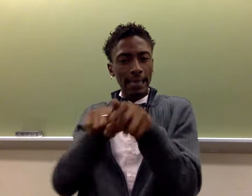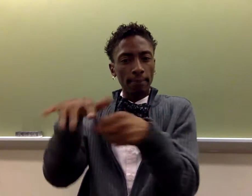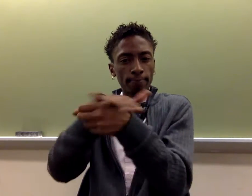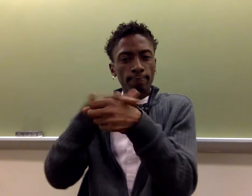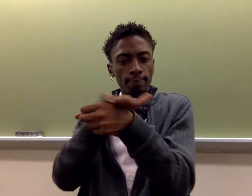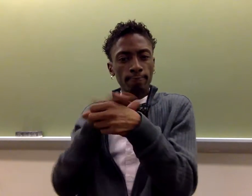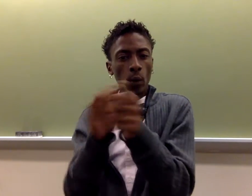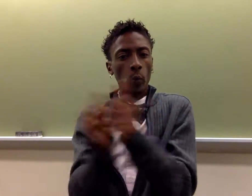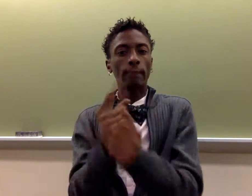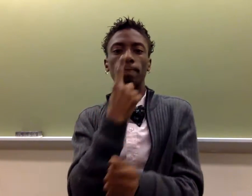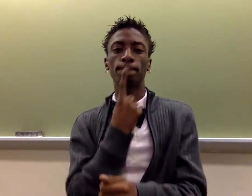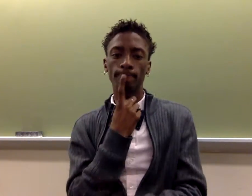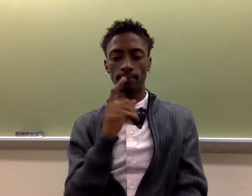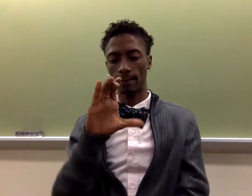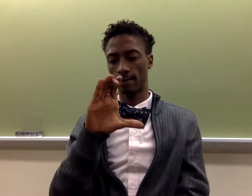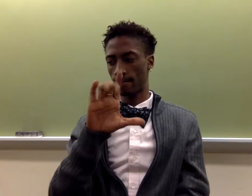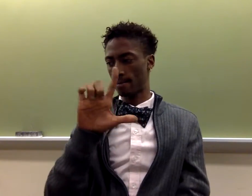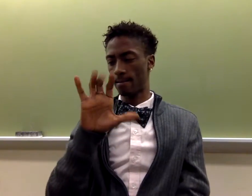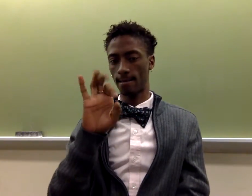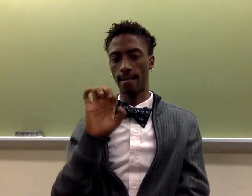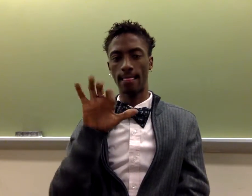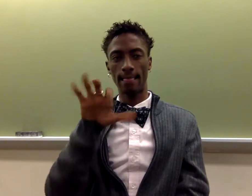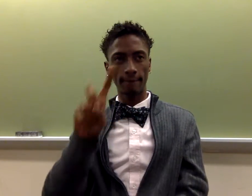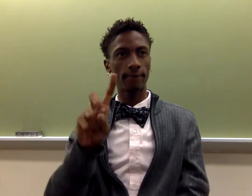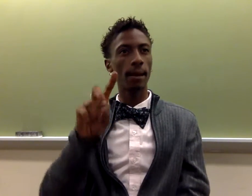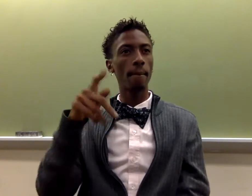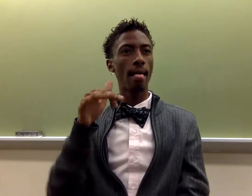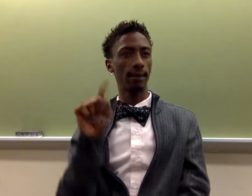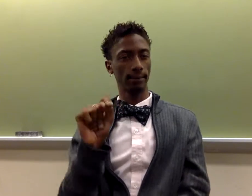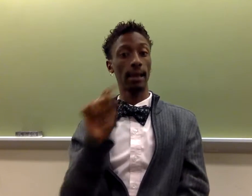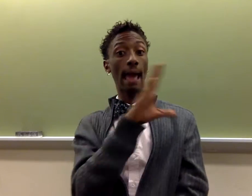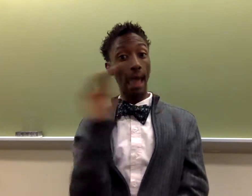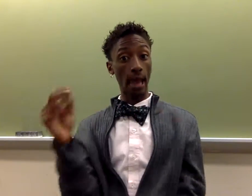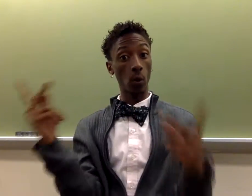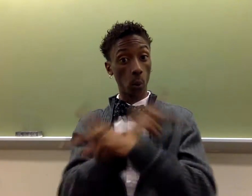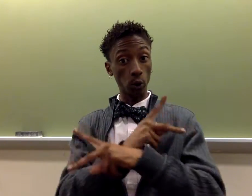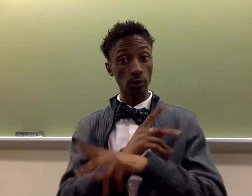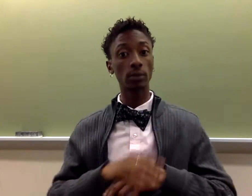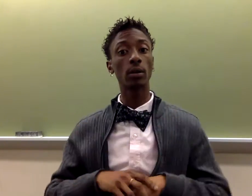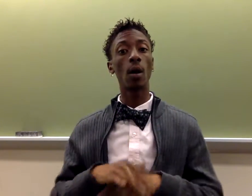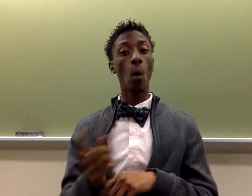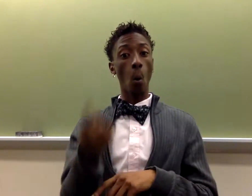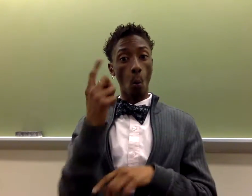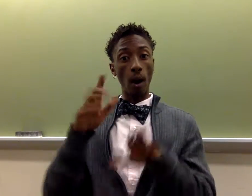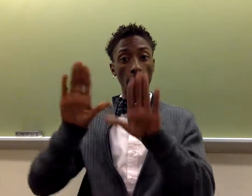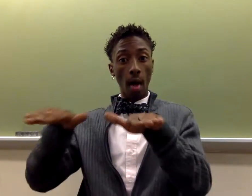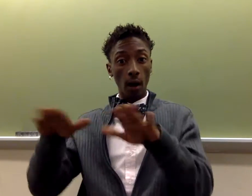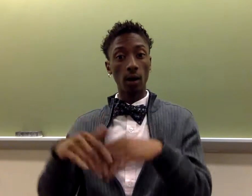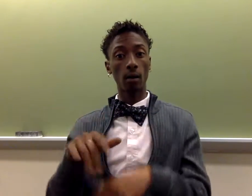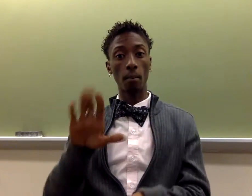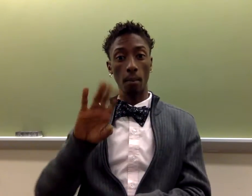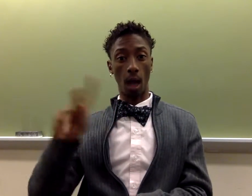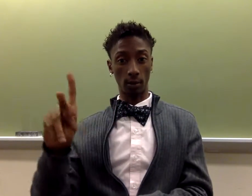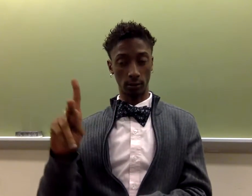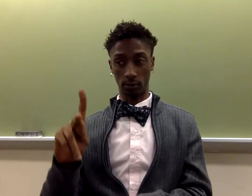palate. Goes even further. In one block, within 1